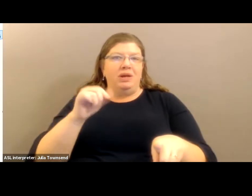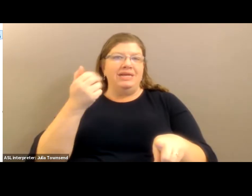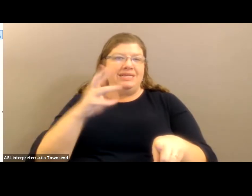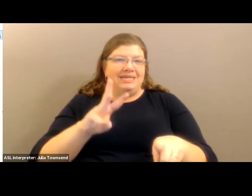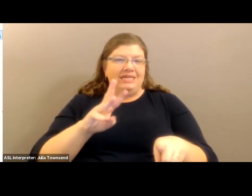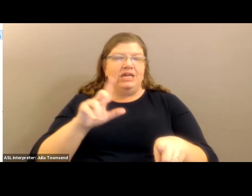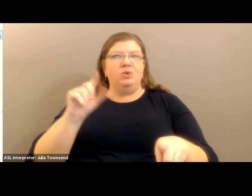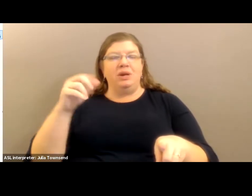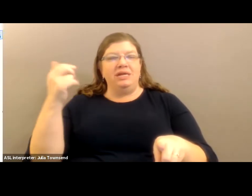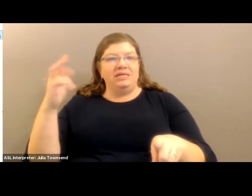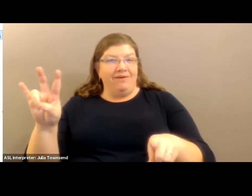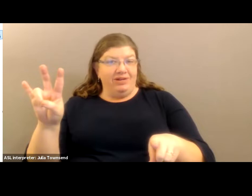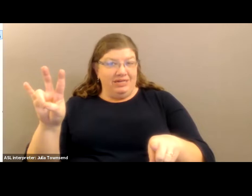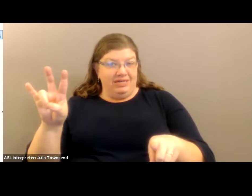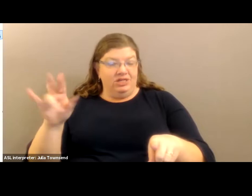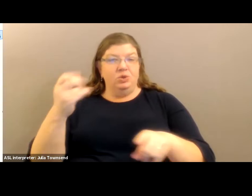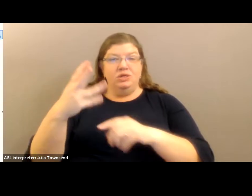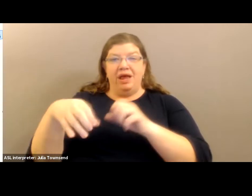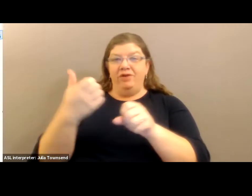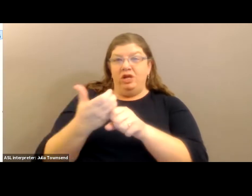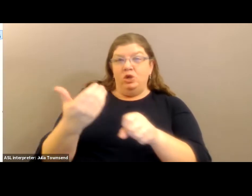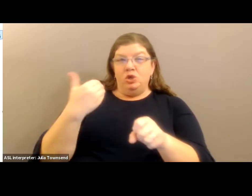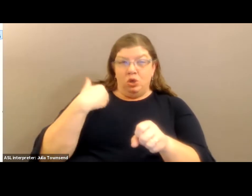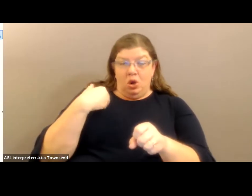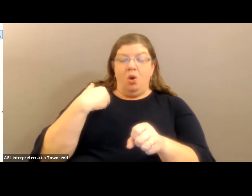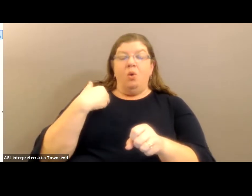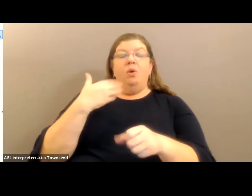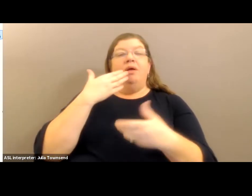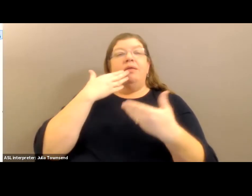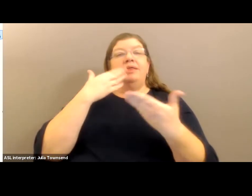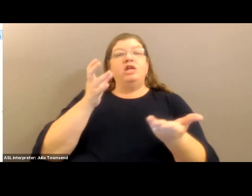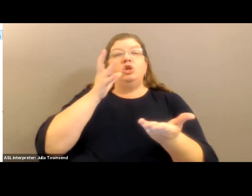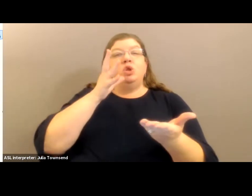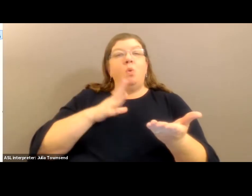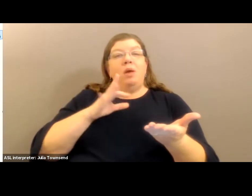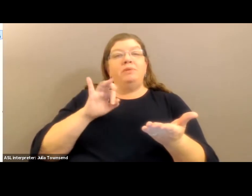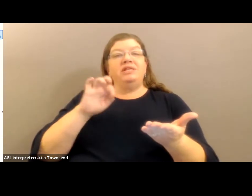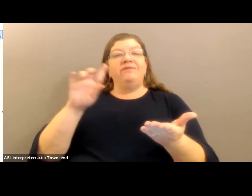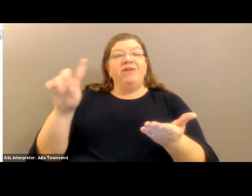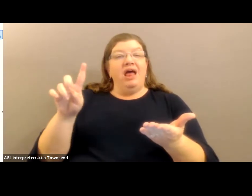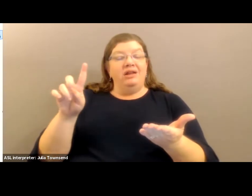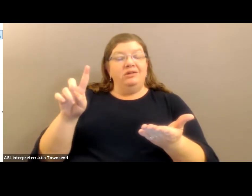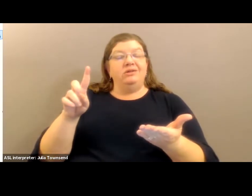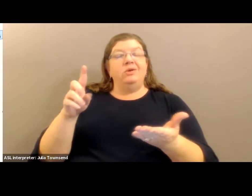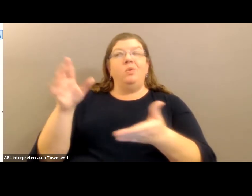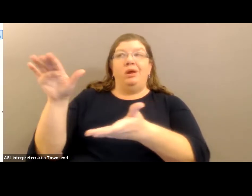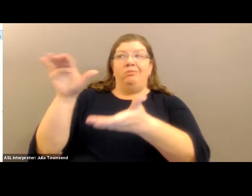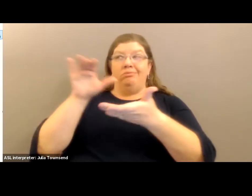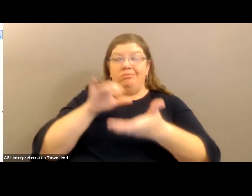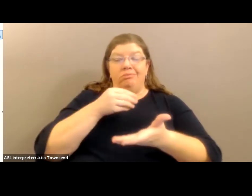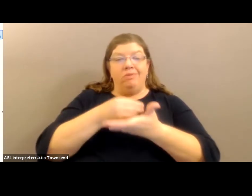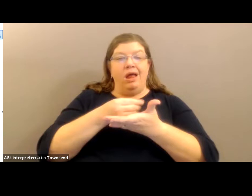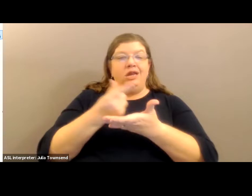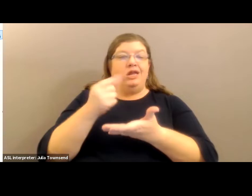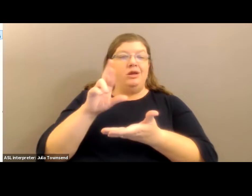2016-17. And so several years ago, thanks to the Women's Fund, we received a grant to put this in